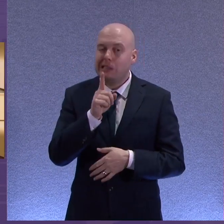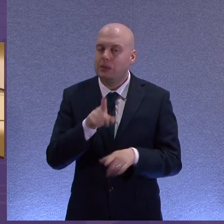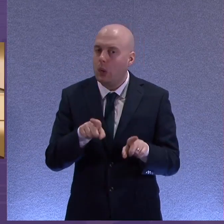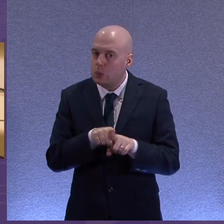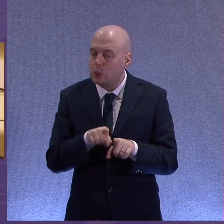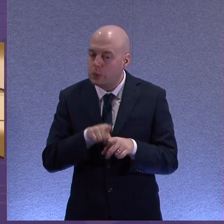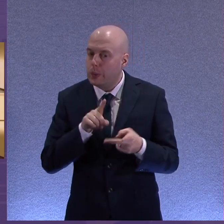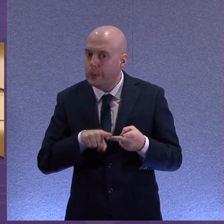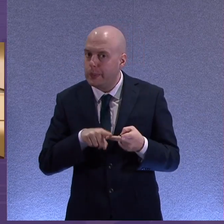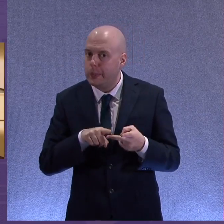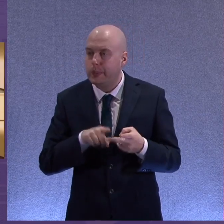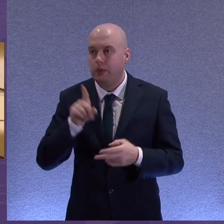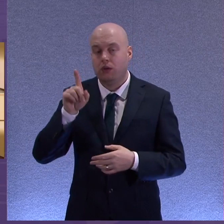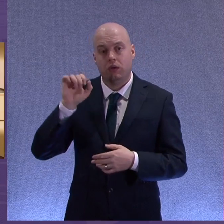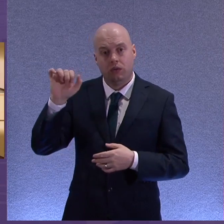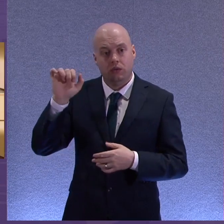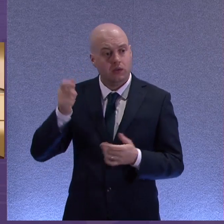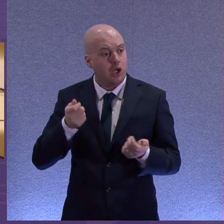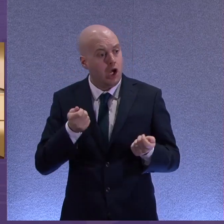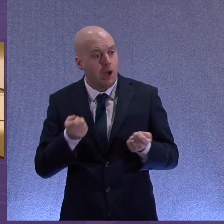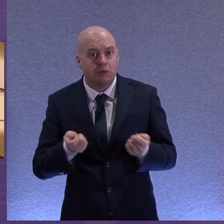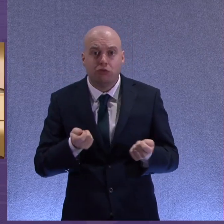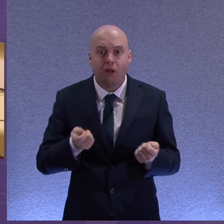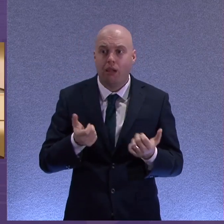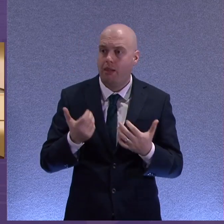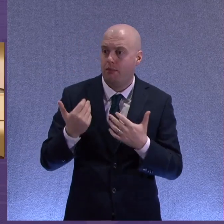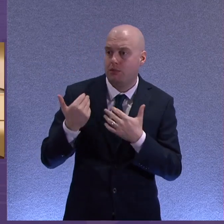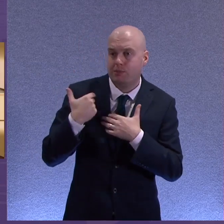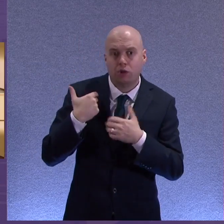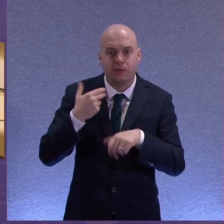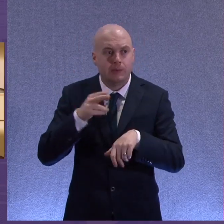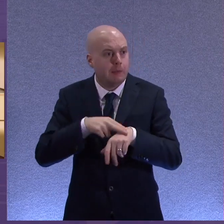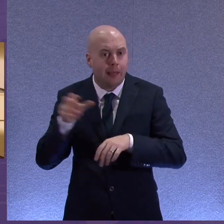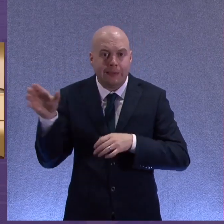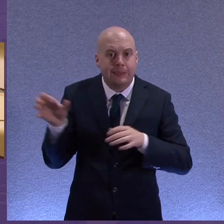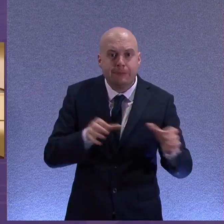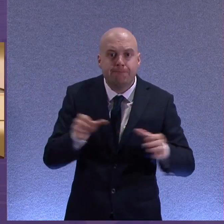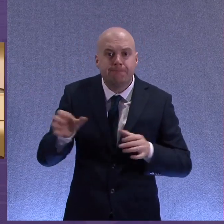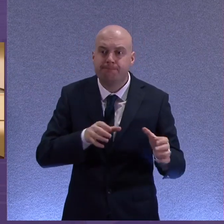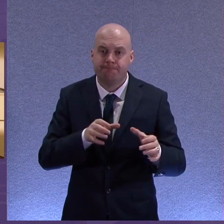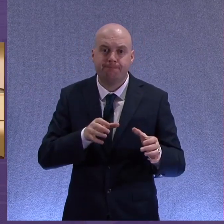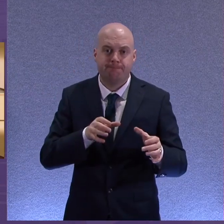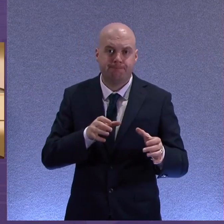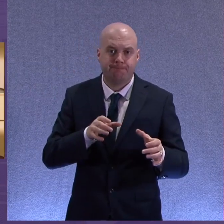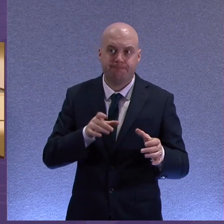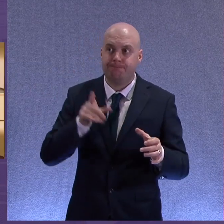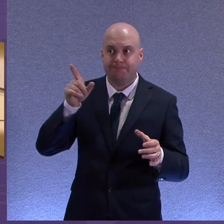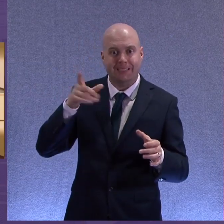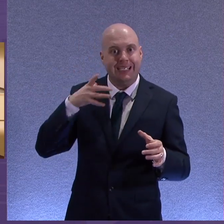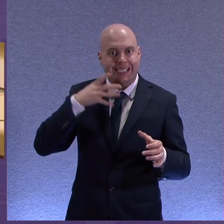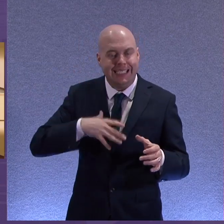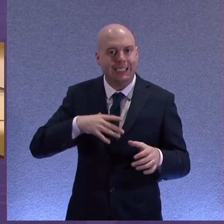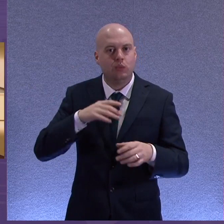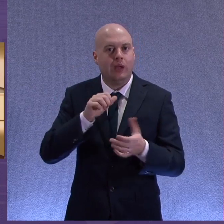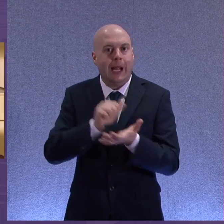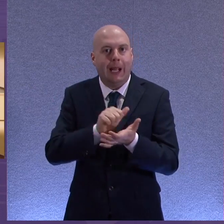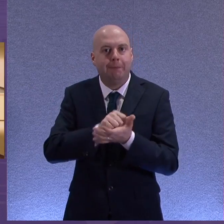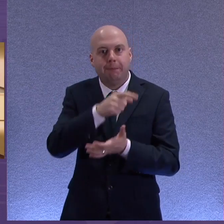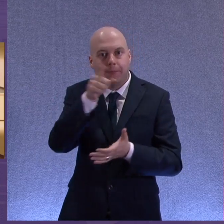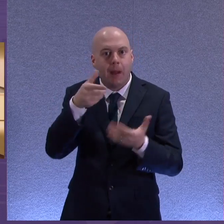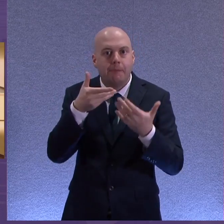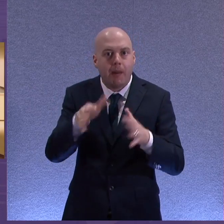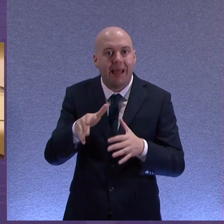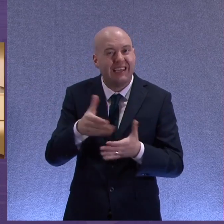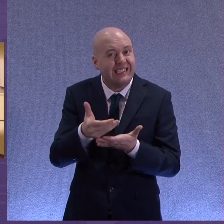the point in his operational responsibility and independence and keeping in his responsibility that he has to keep the public safe. Then where he